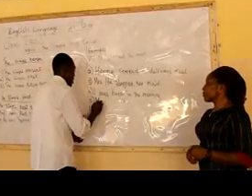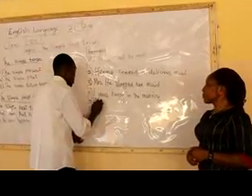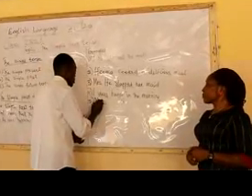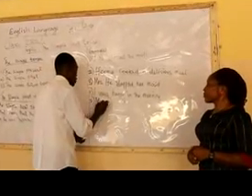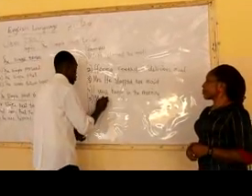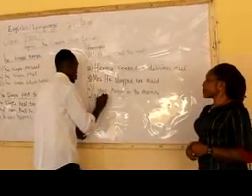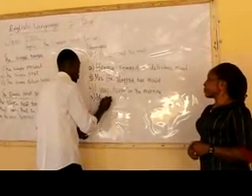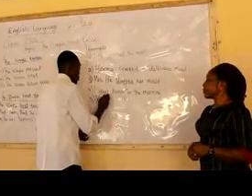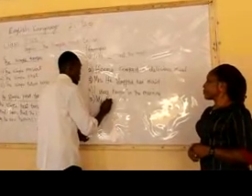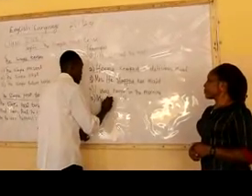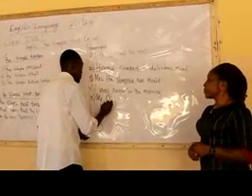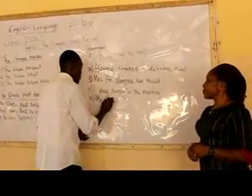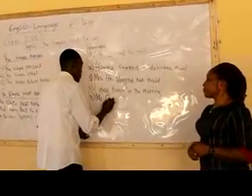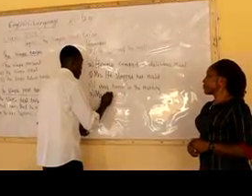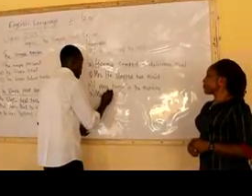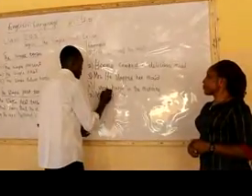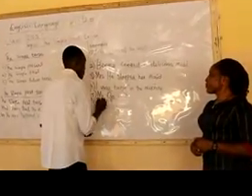Mr. Ojo